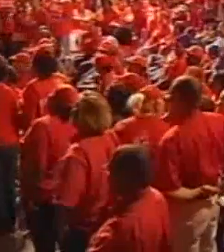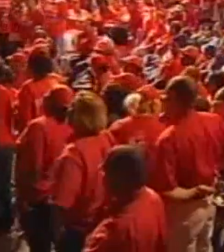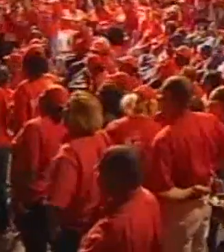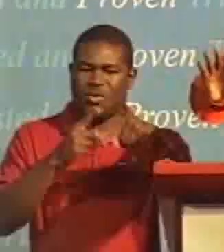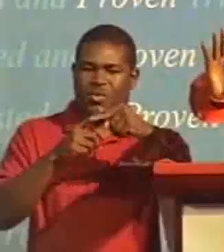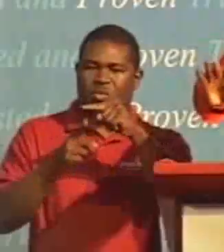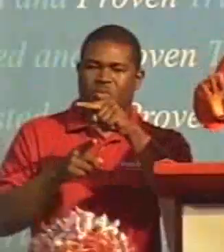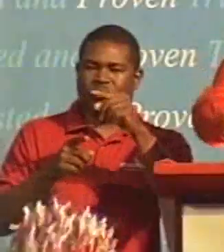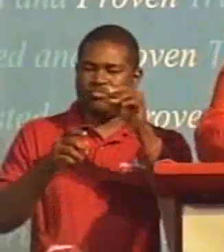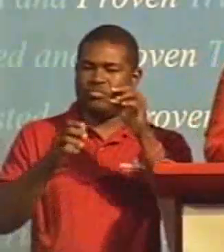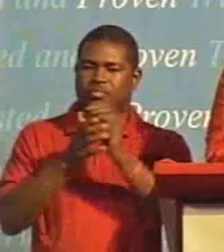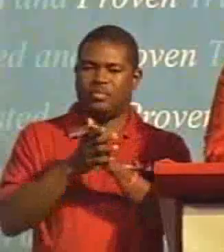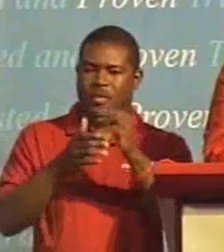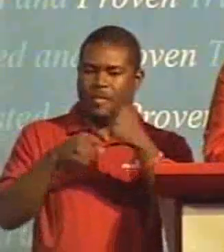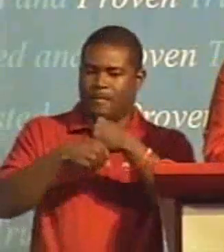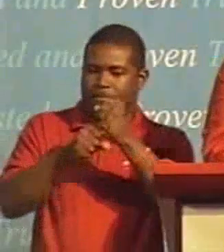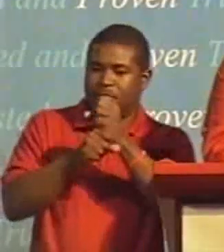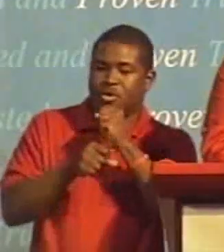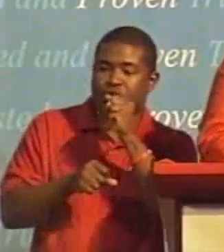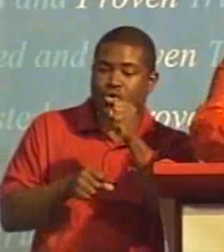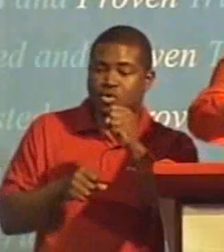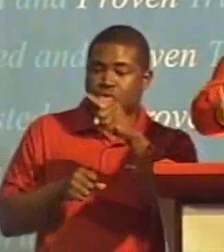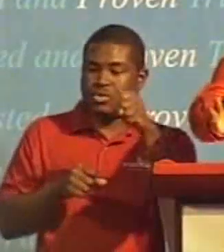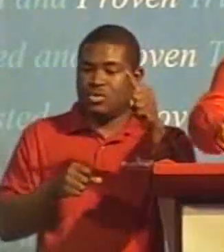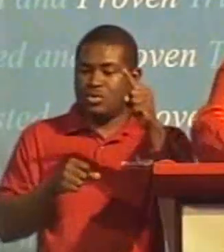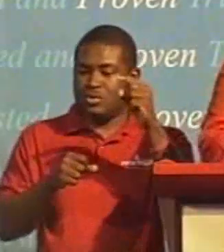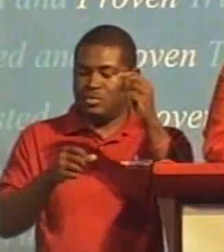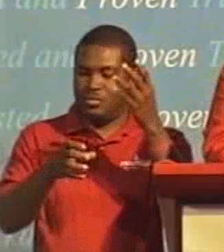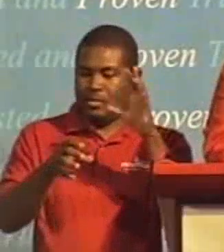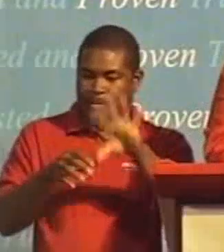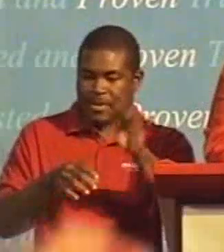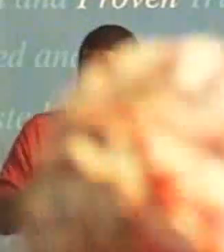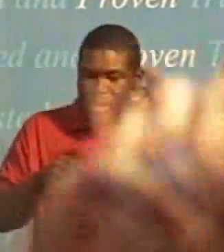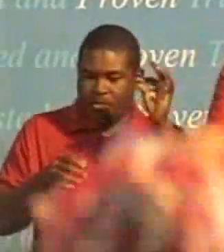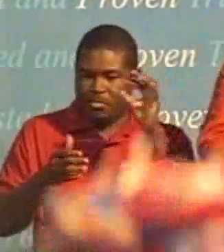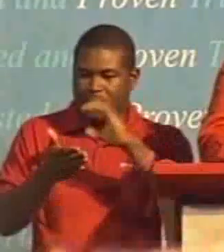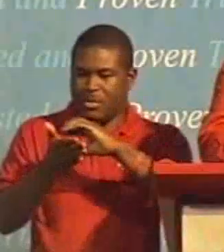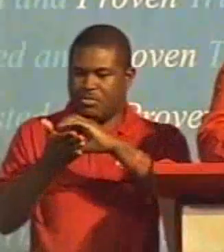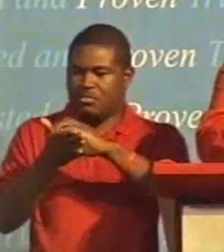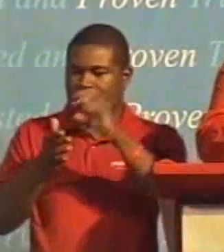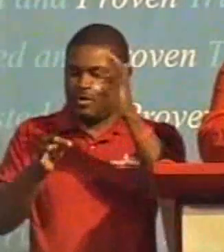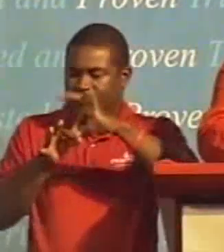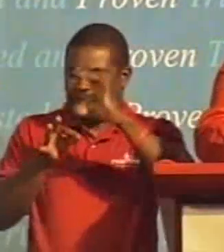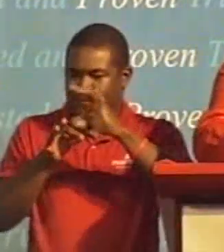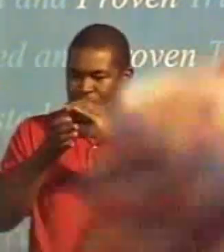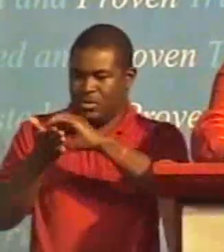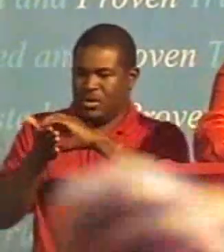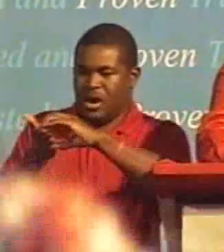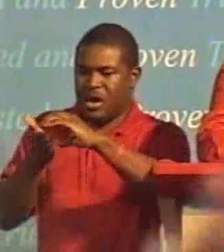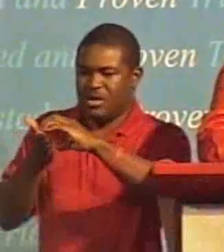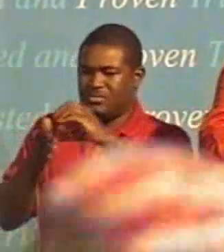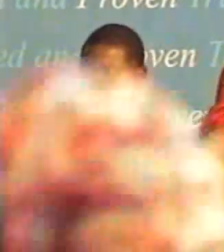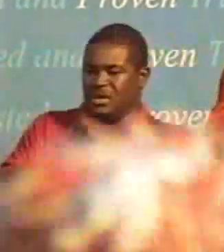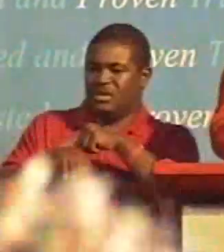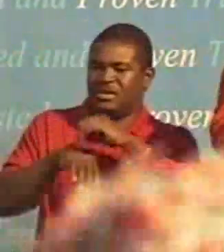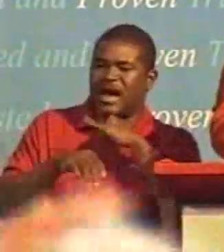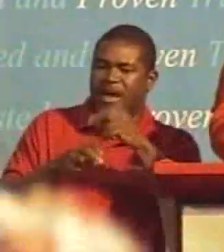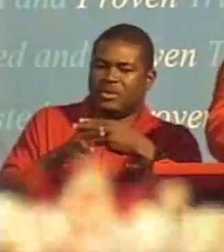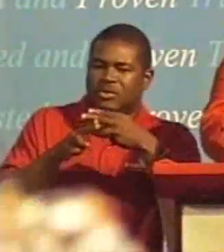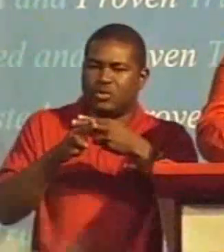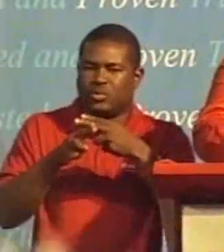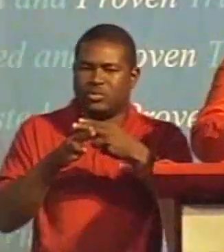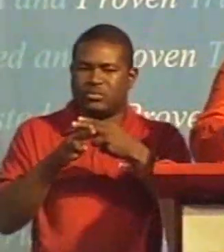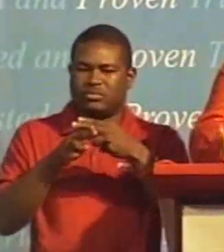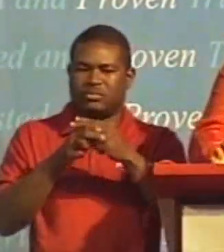Register to vote if you haven't. Pick up your voter's card. Time, draw it now.